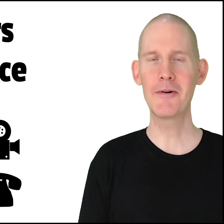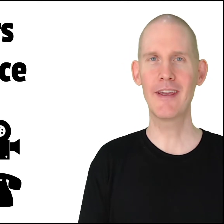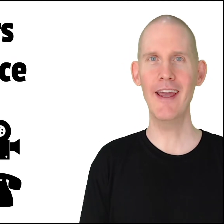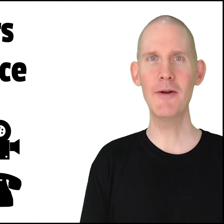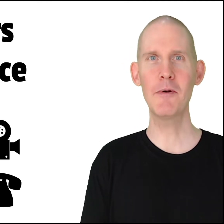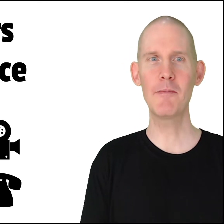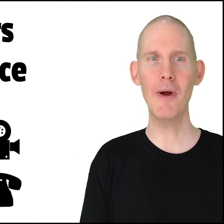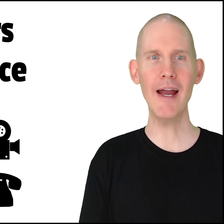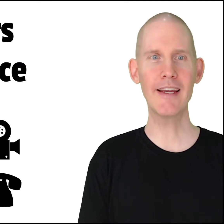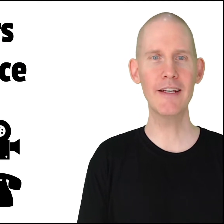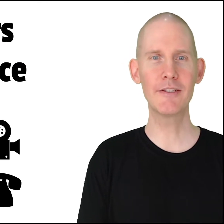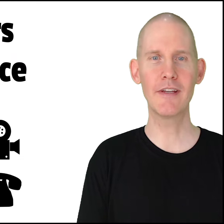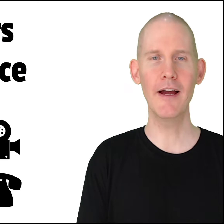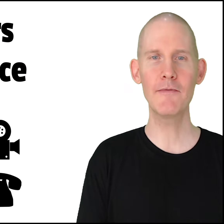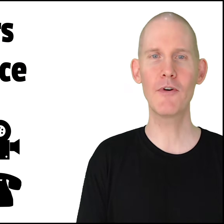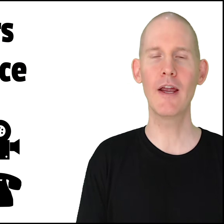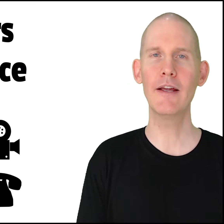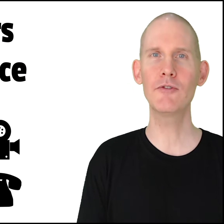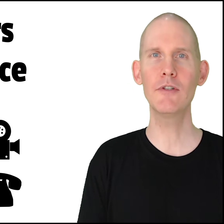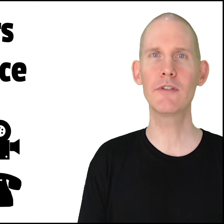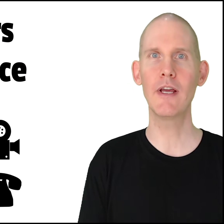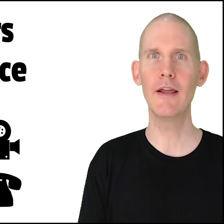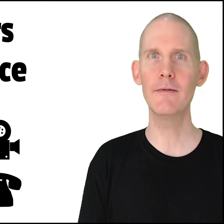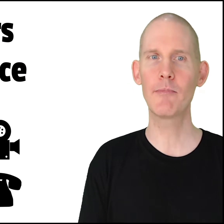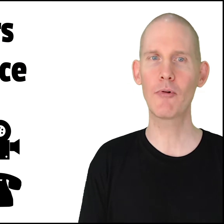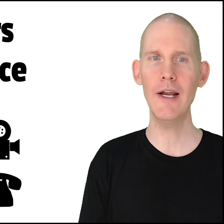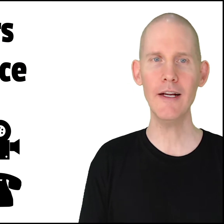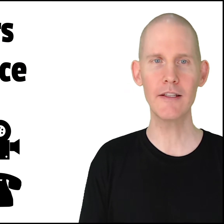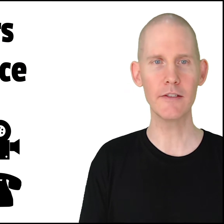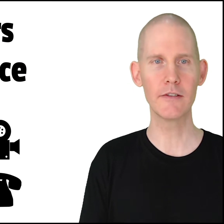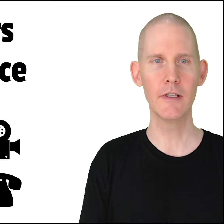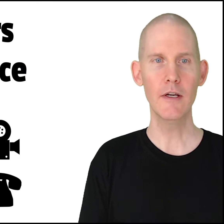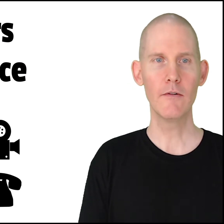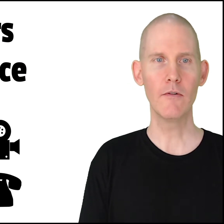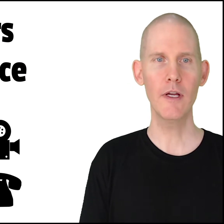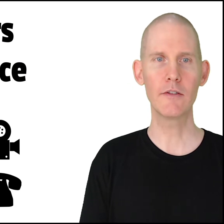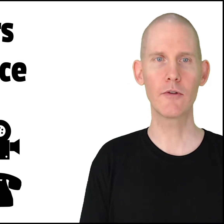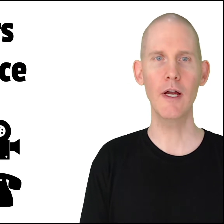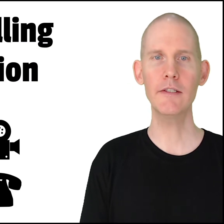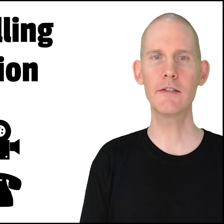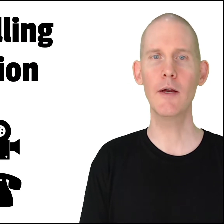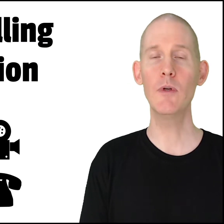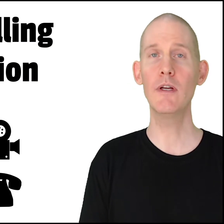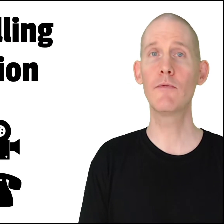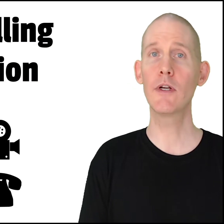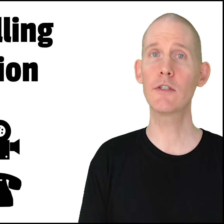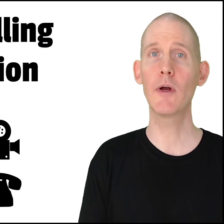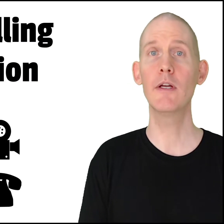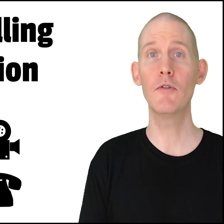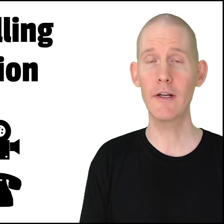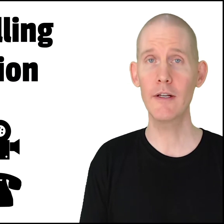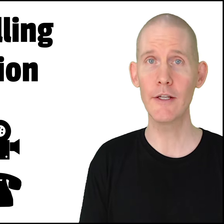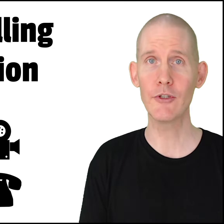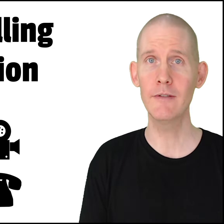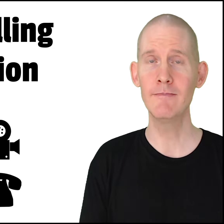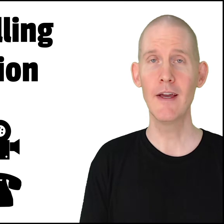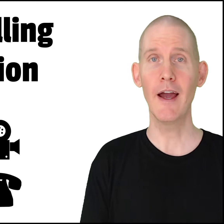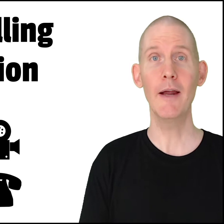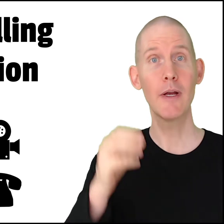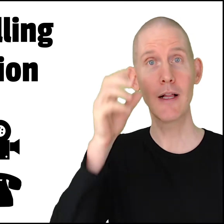Okay, we're back and it's time for answers and practice. Right, so last time we did fingerspelling recognition. Had my